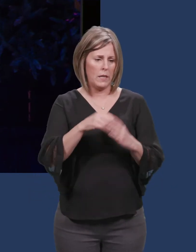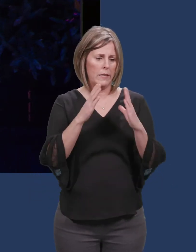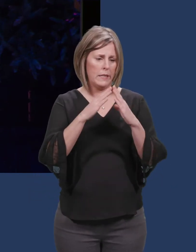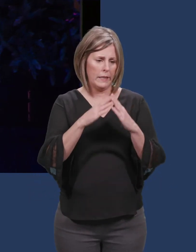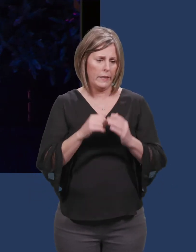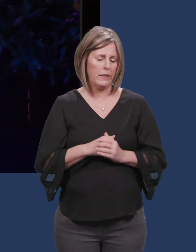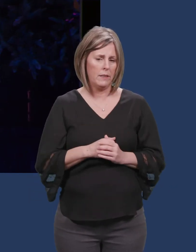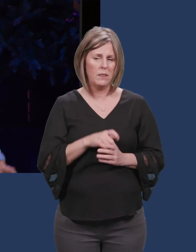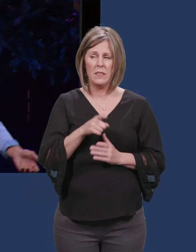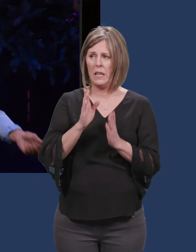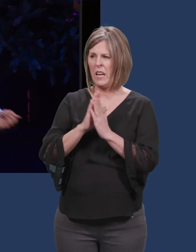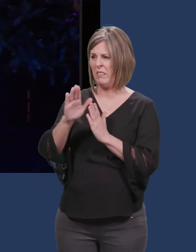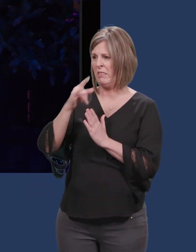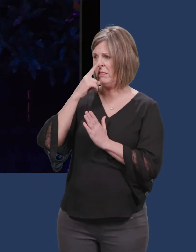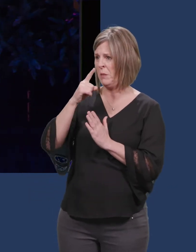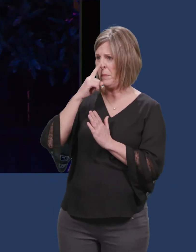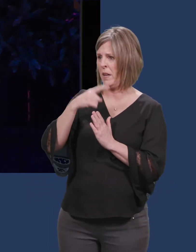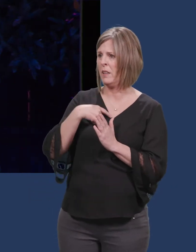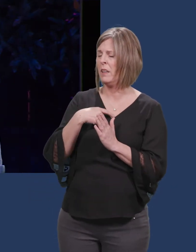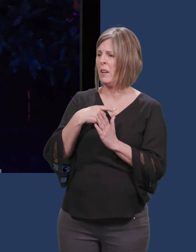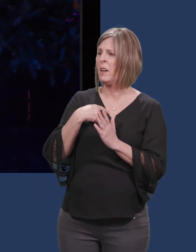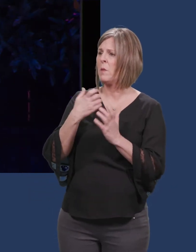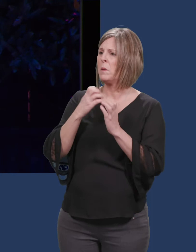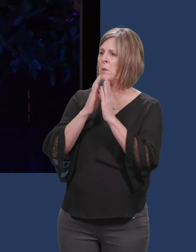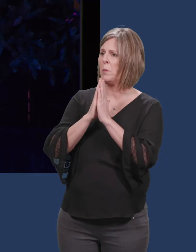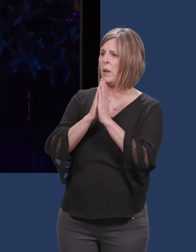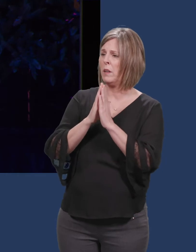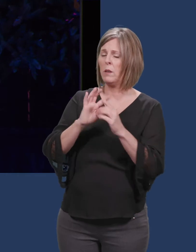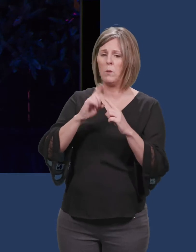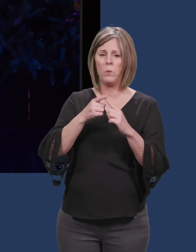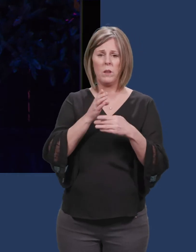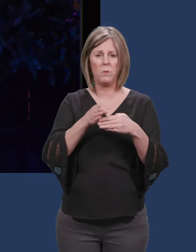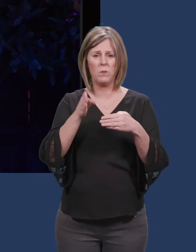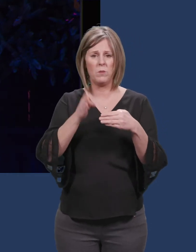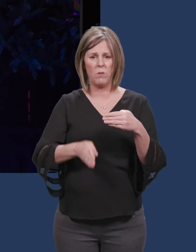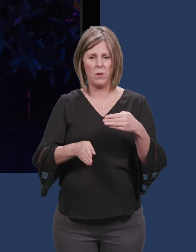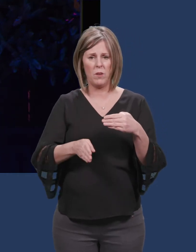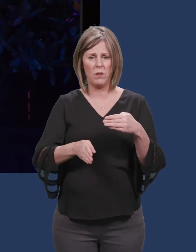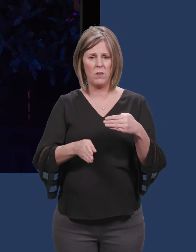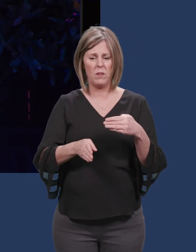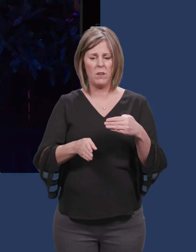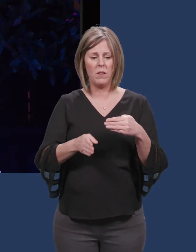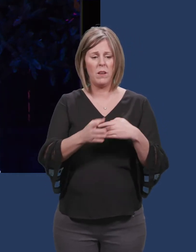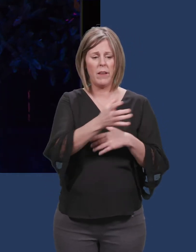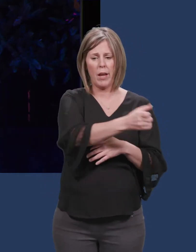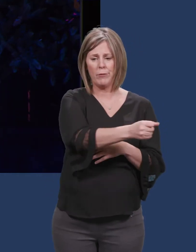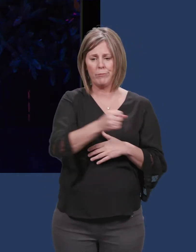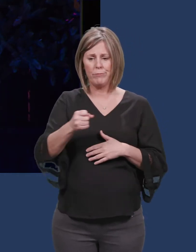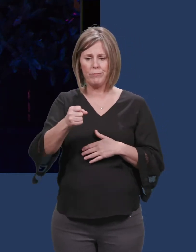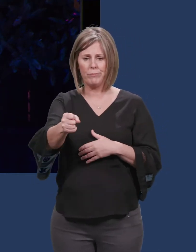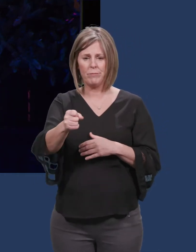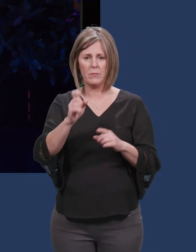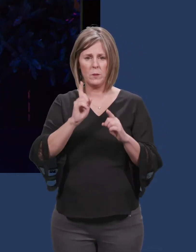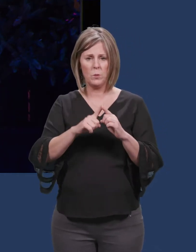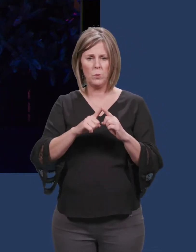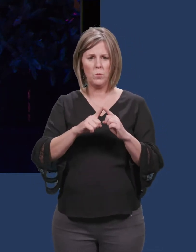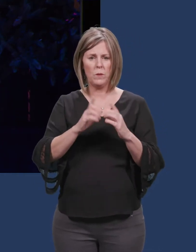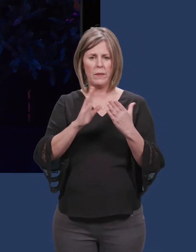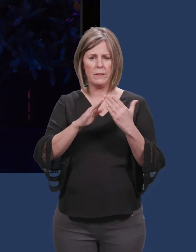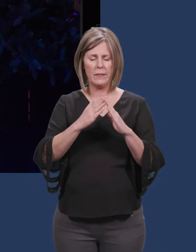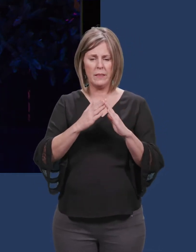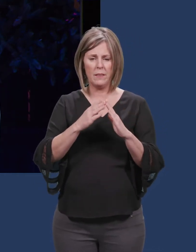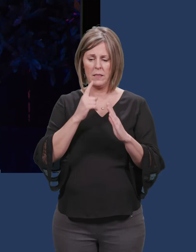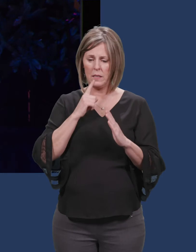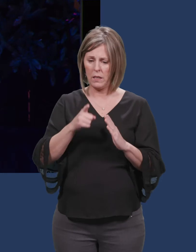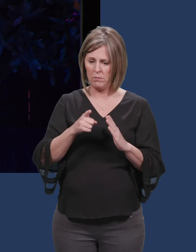pray, and at the end of it, they brought him in to the stadium, and they said, either recant or burn.